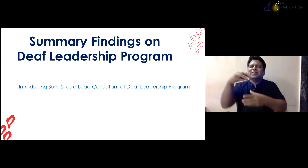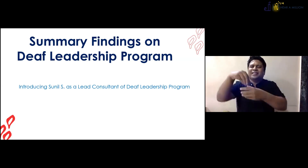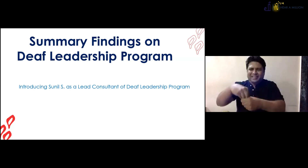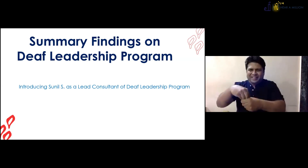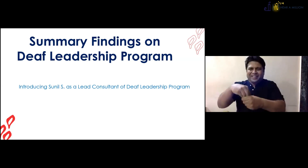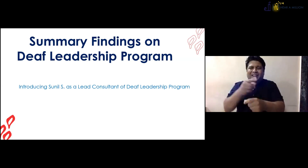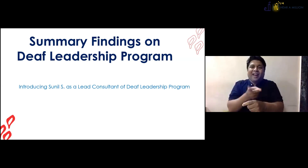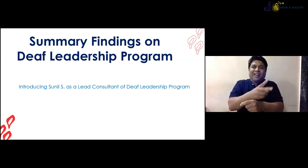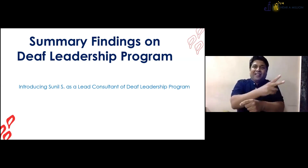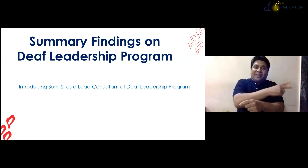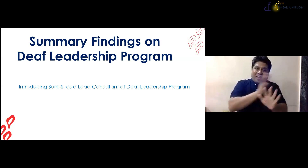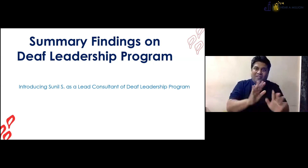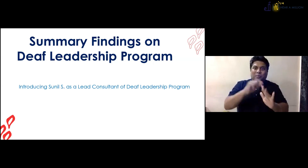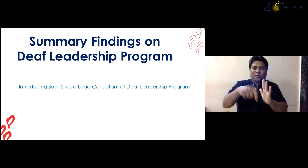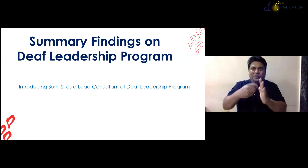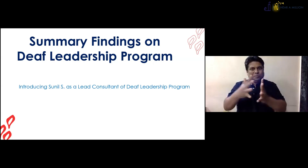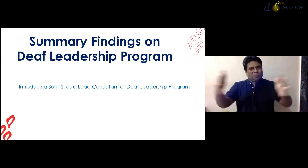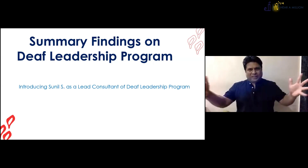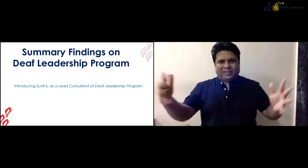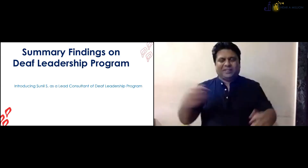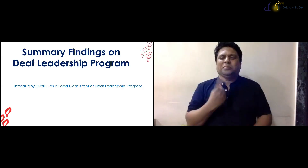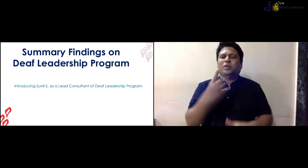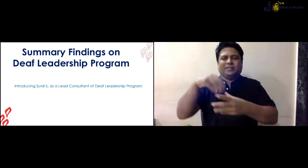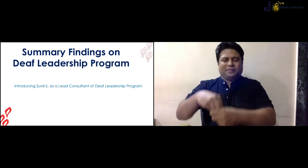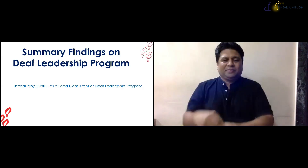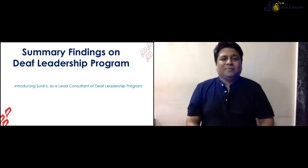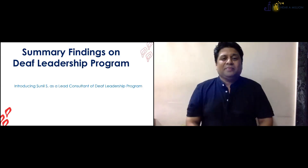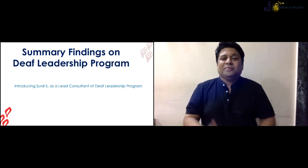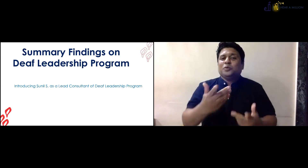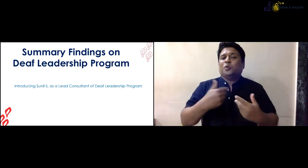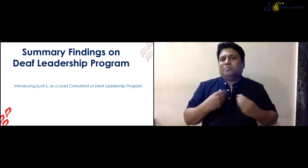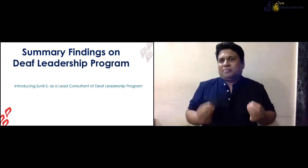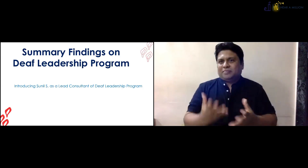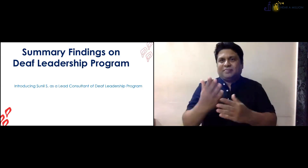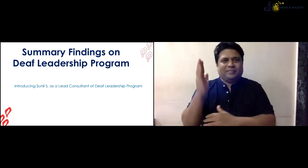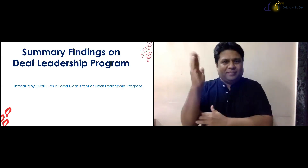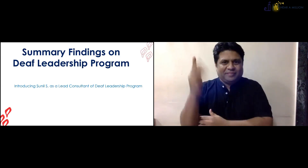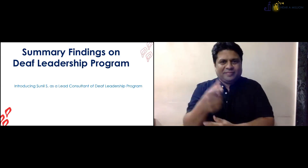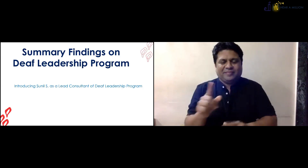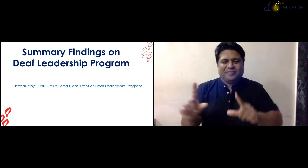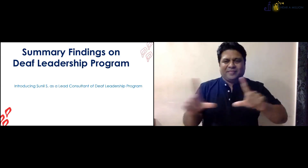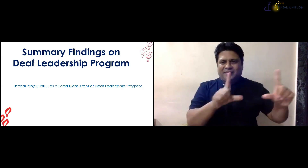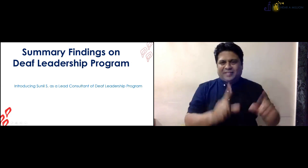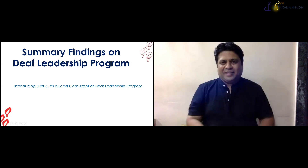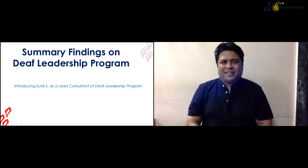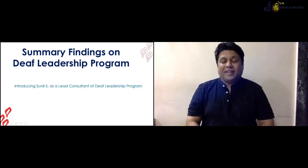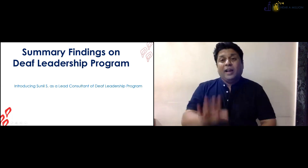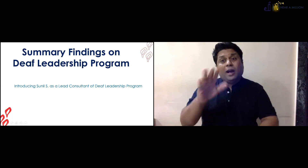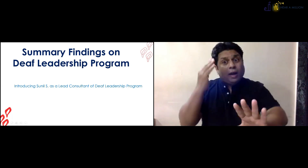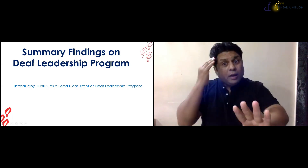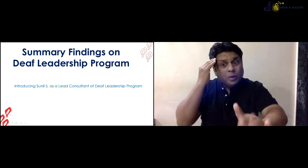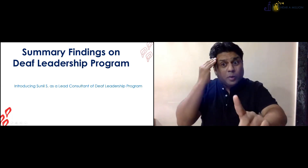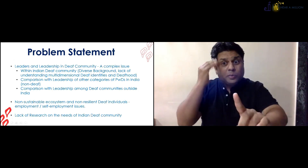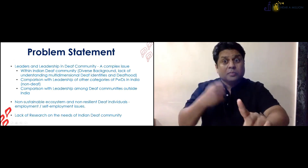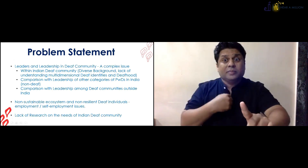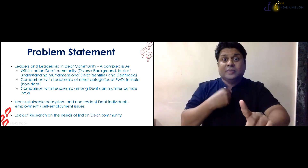they handle, and DLP is one of those. There are other many projects that are being done, but I am part of DLP. So I can start